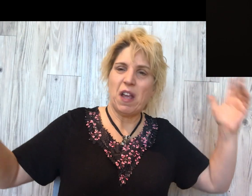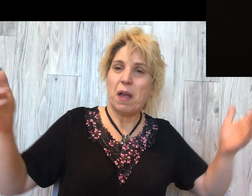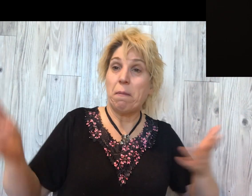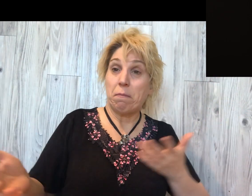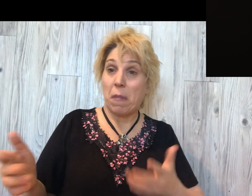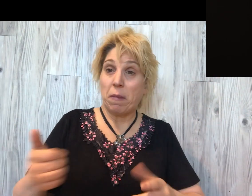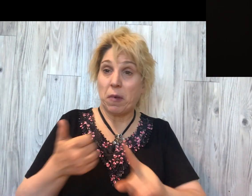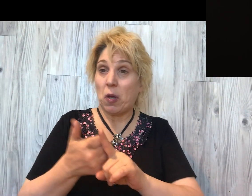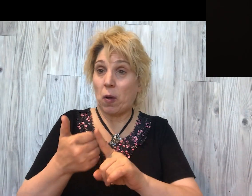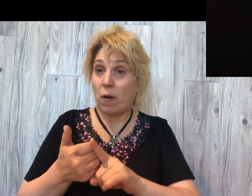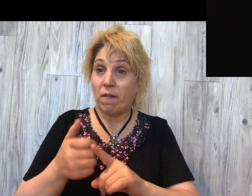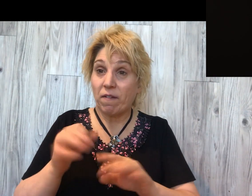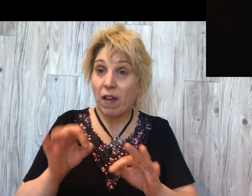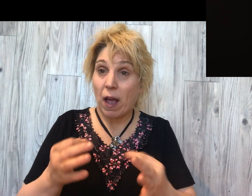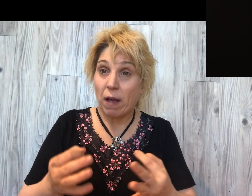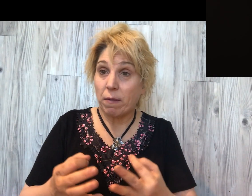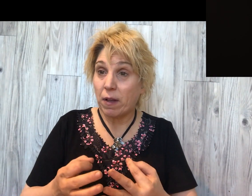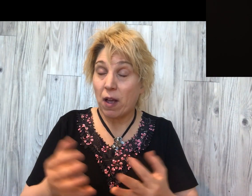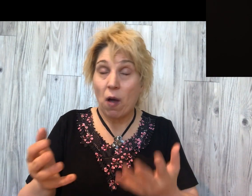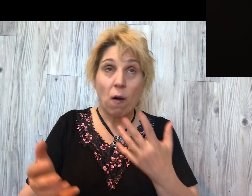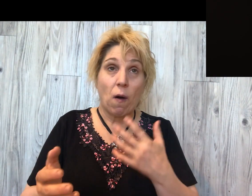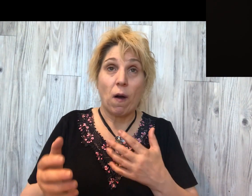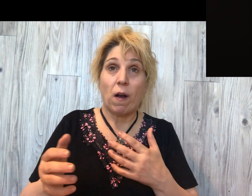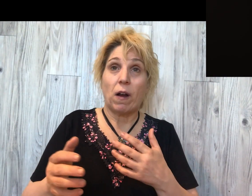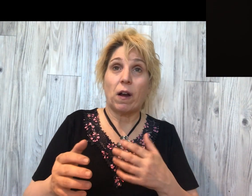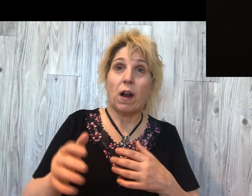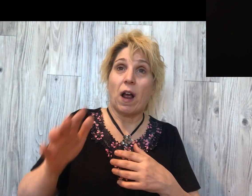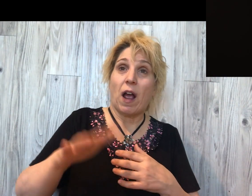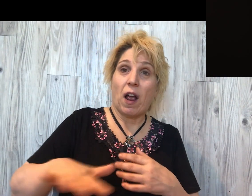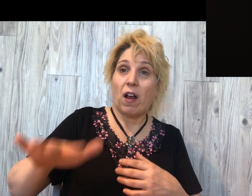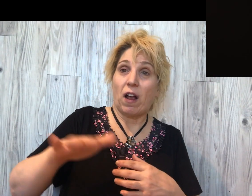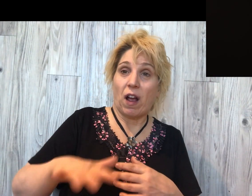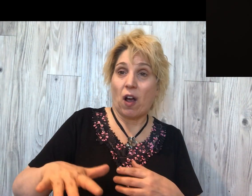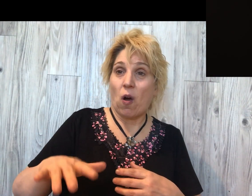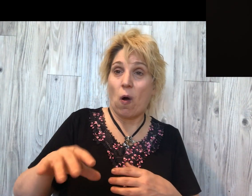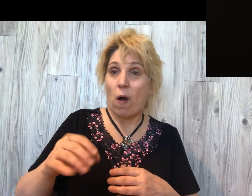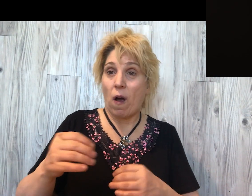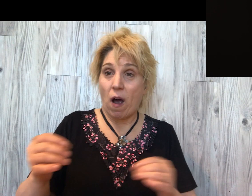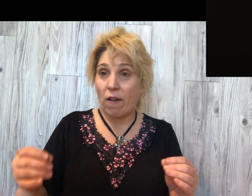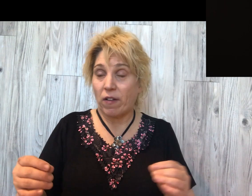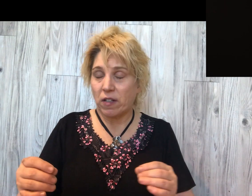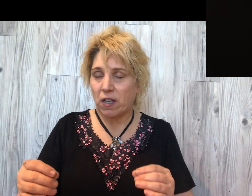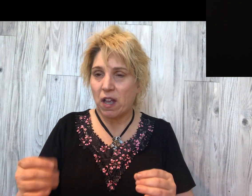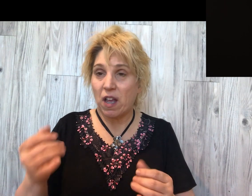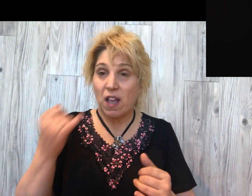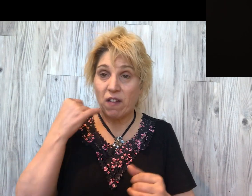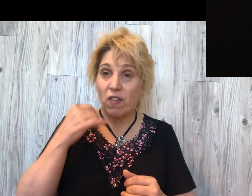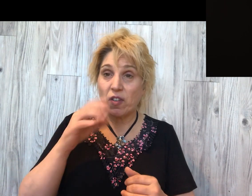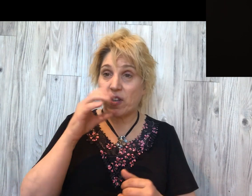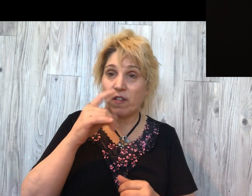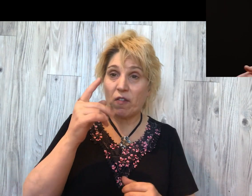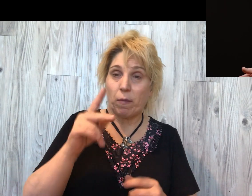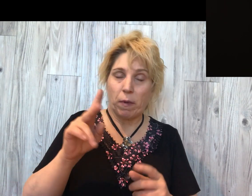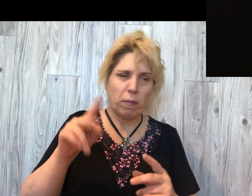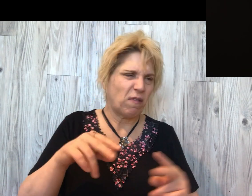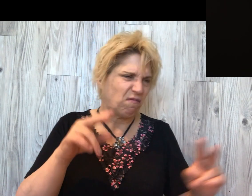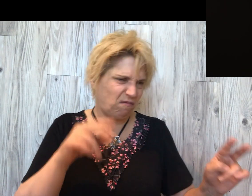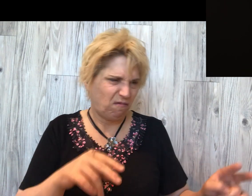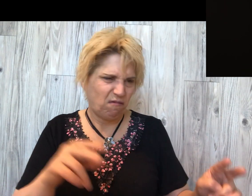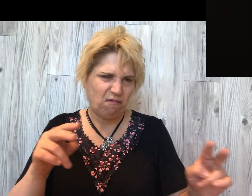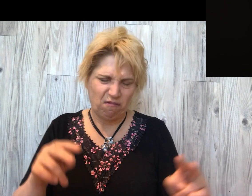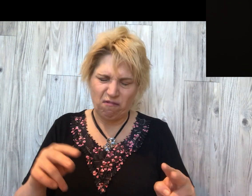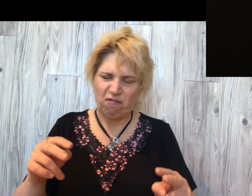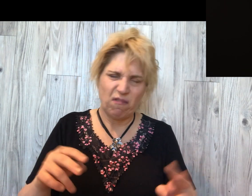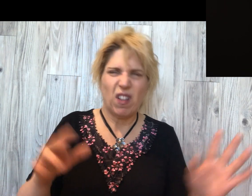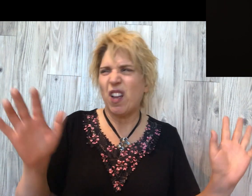own family. Maybe people who live in your neighborhood or work in your office. If you're looking for people to look down on, there's no shortage